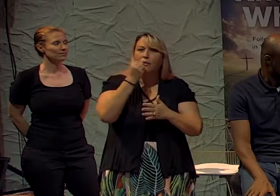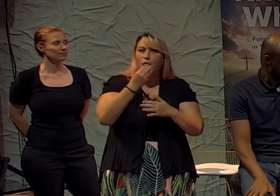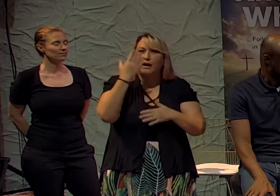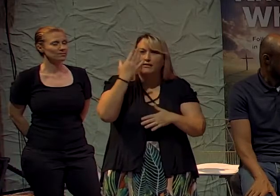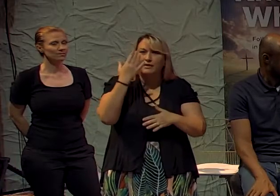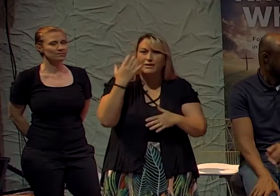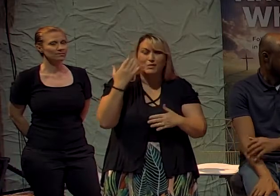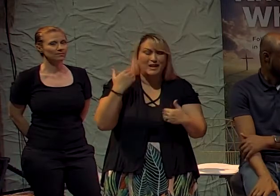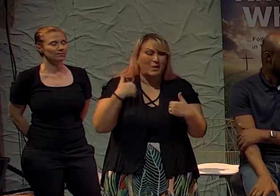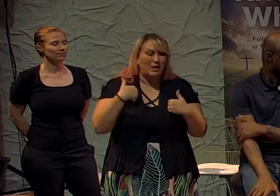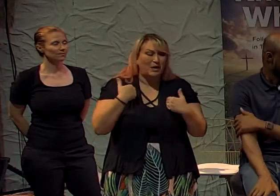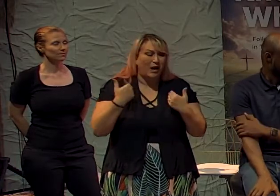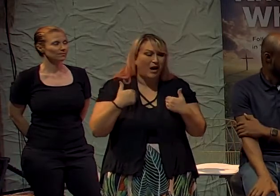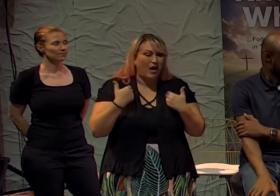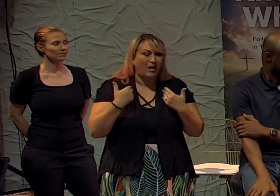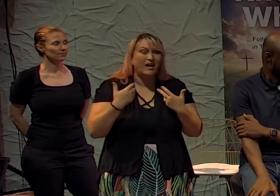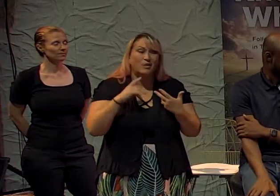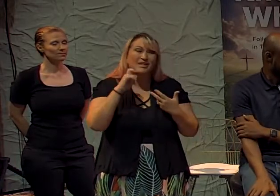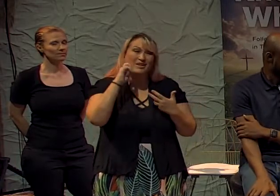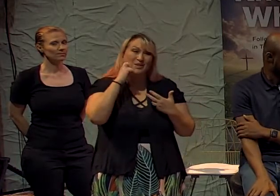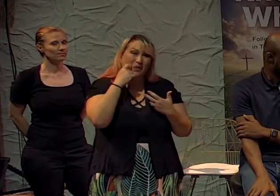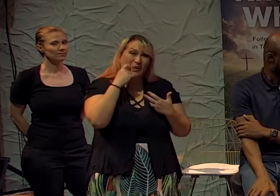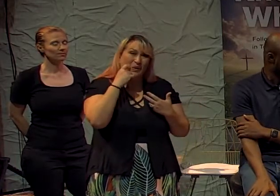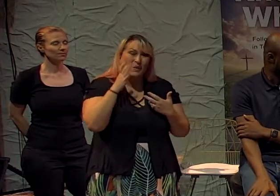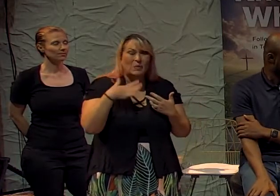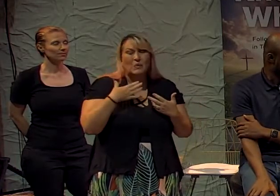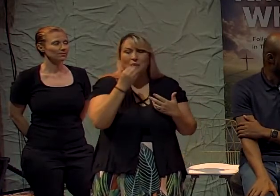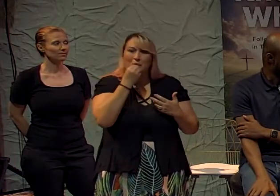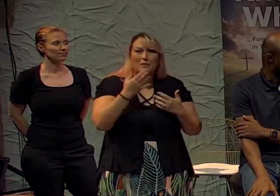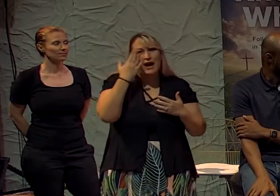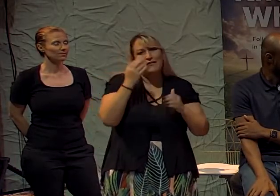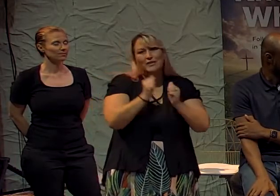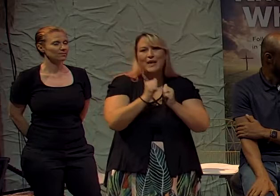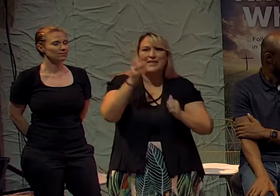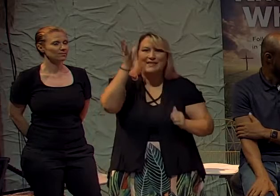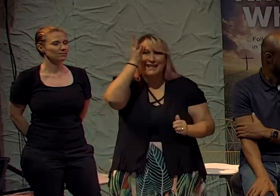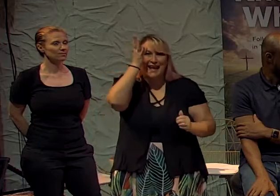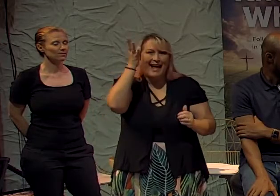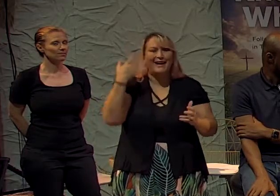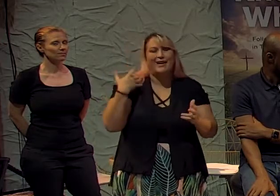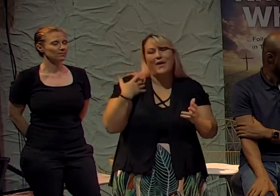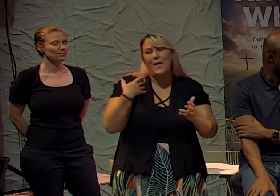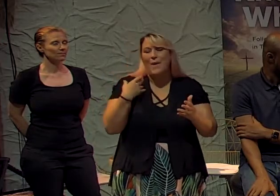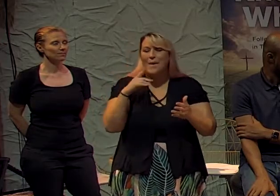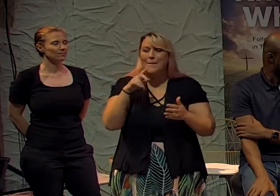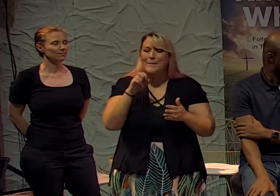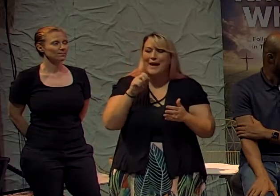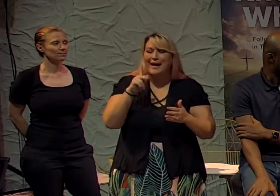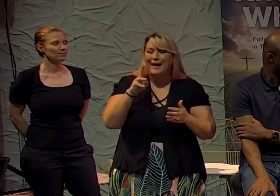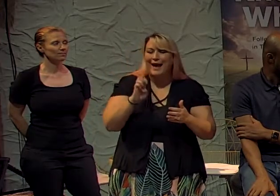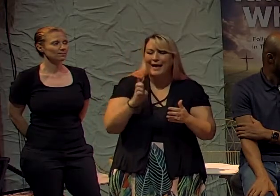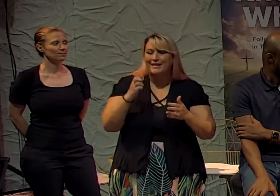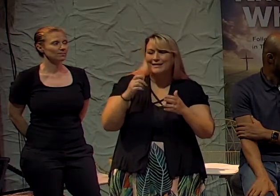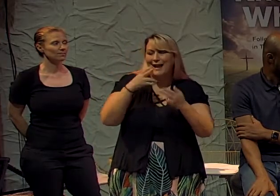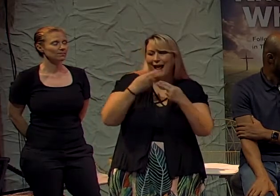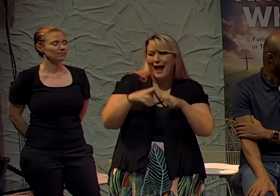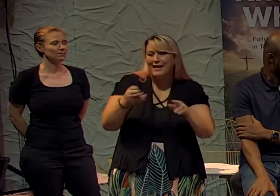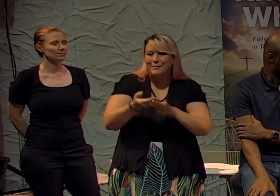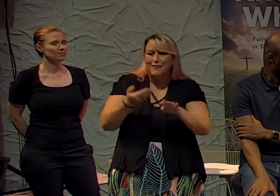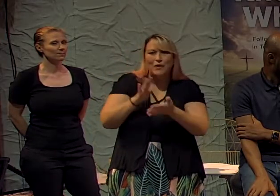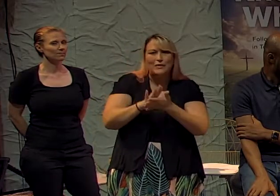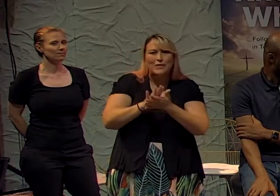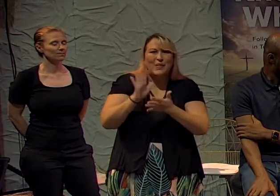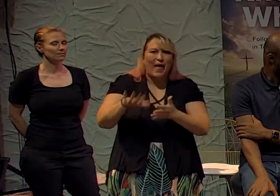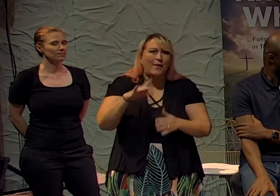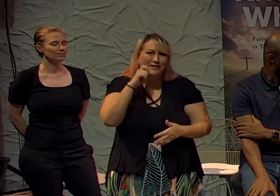were that young, it was so cool. Like, I get to go to breakfast with Dad. You know, I get to go have pancakes and eggs before school. That was like a luxury,